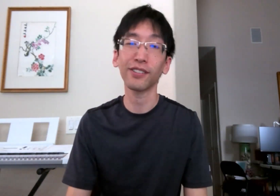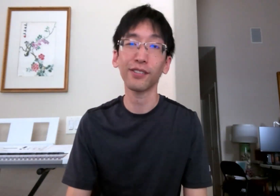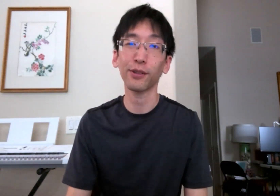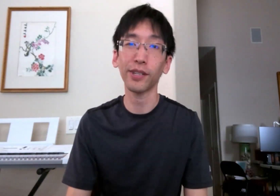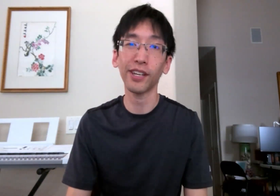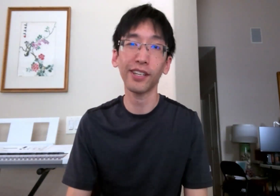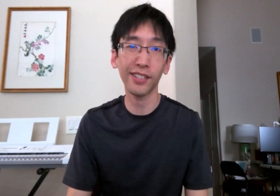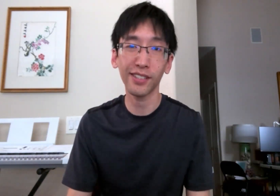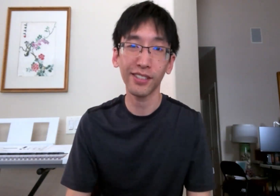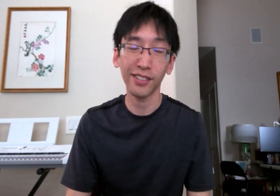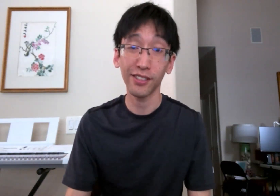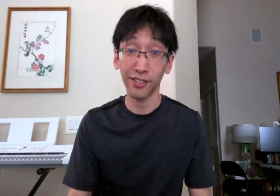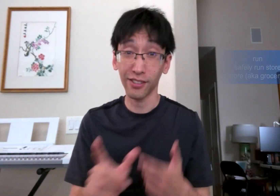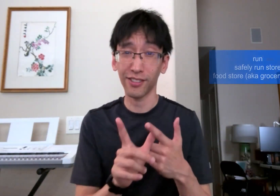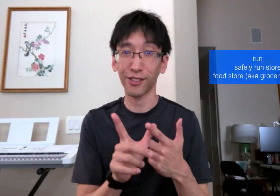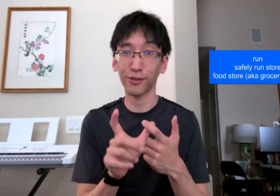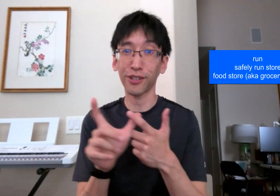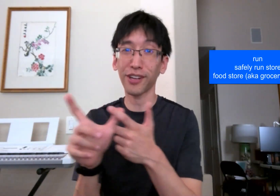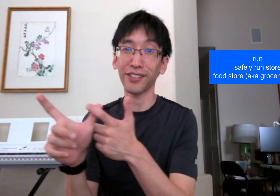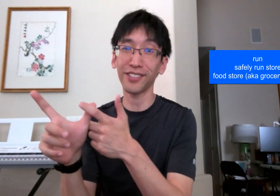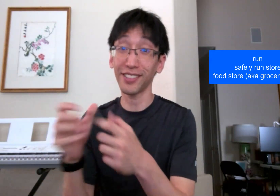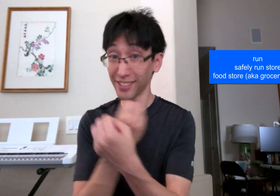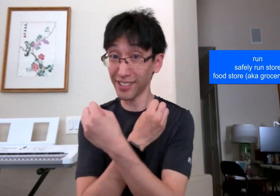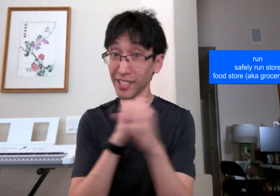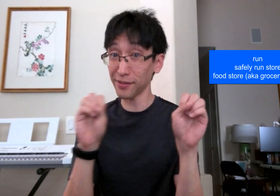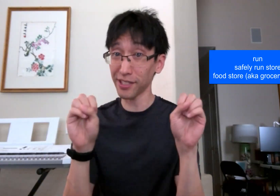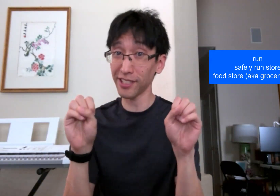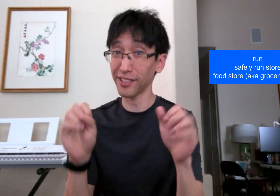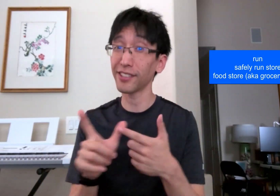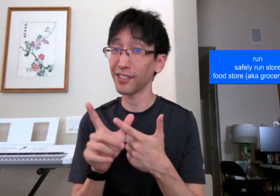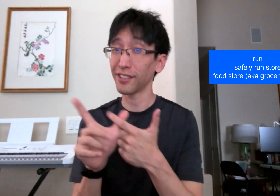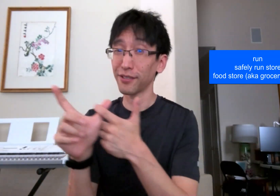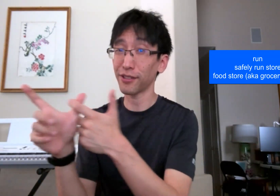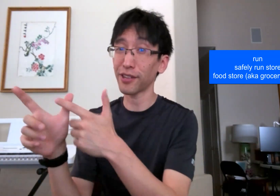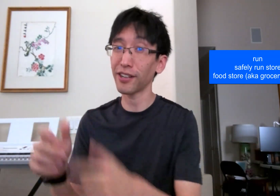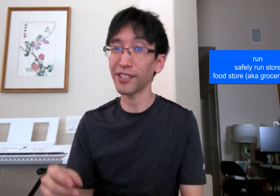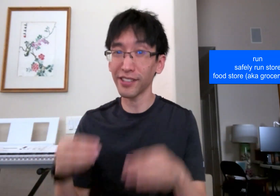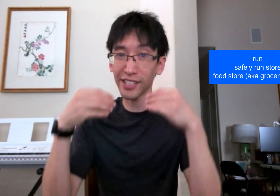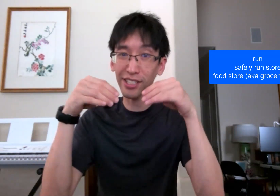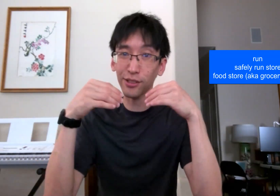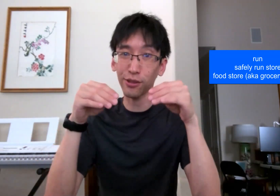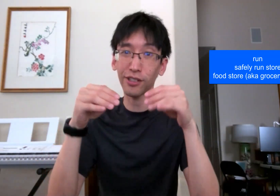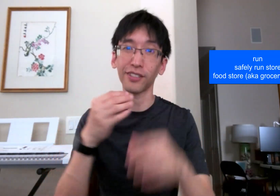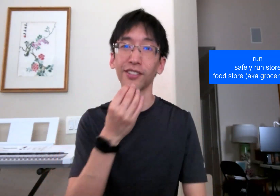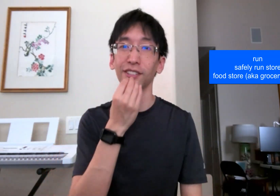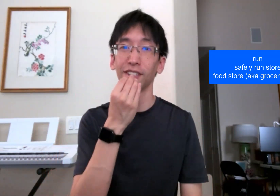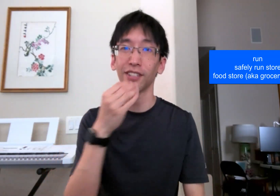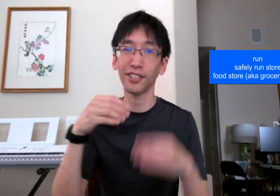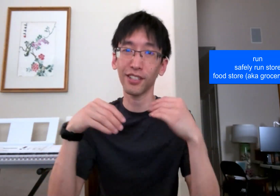or whatnot. Or run around safely. Run around in like a store, a